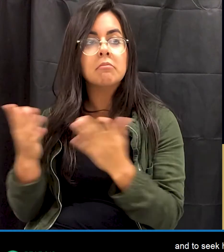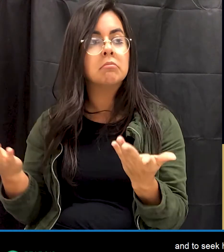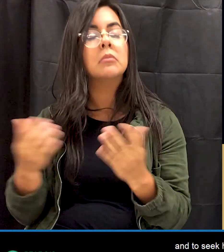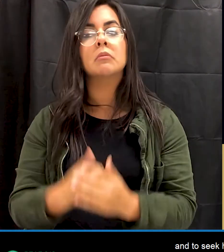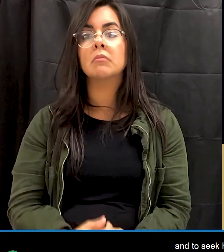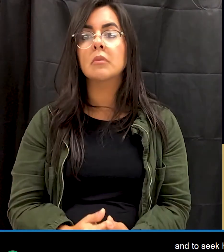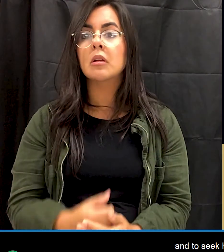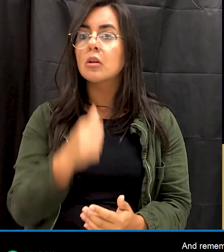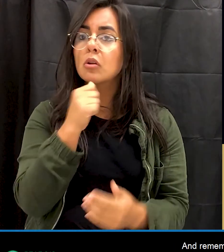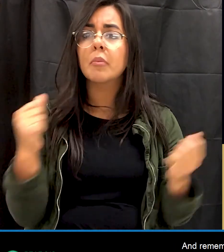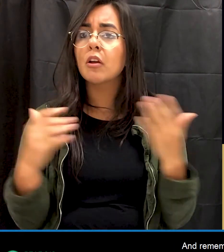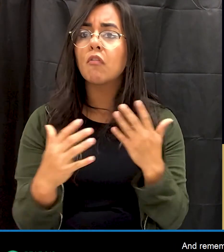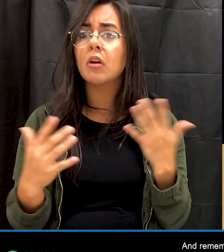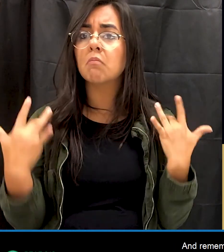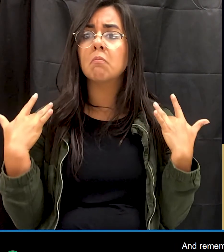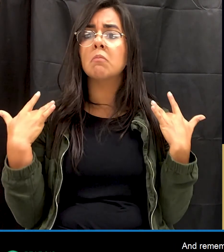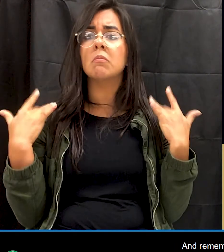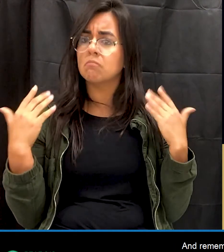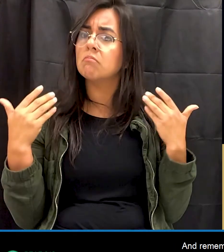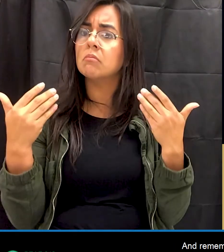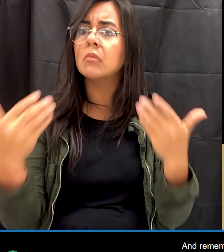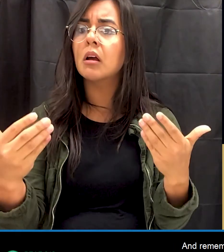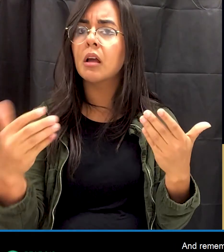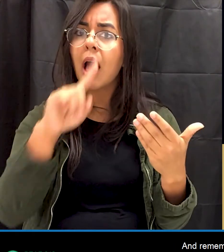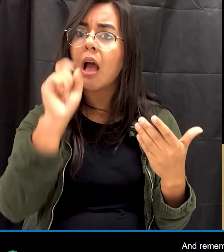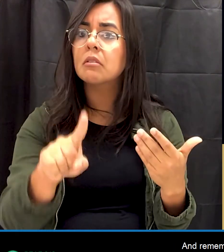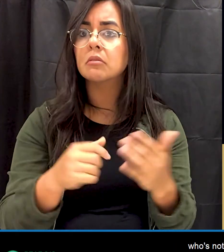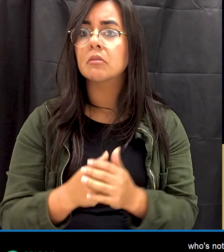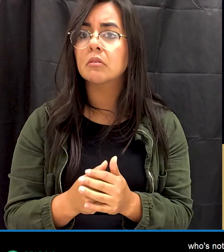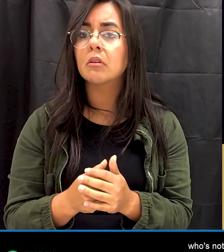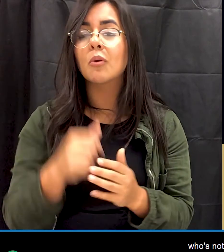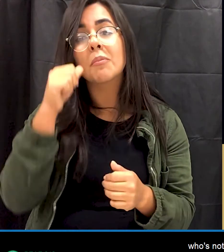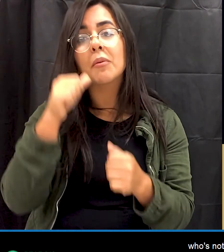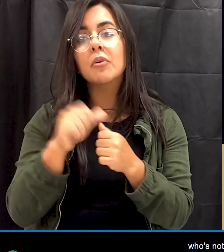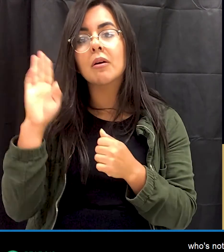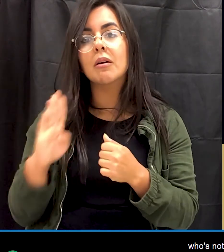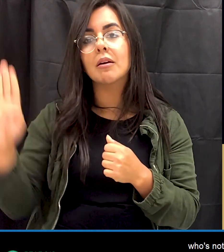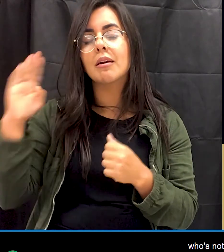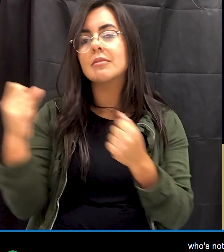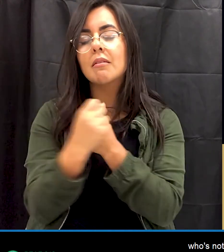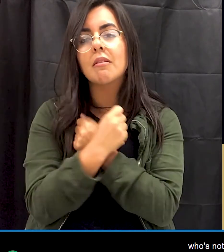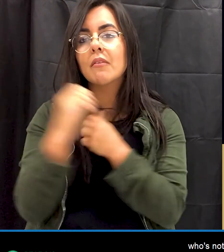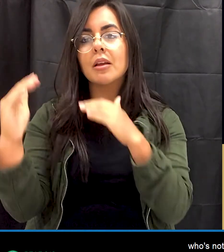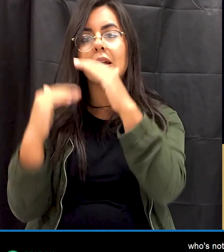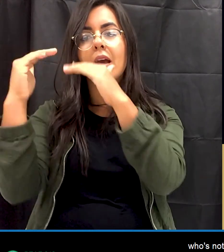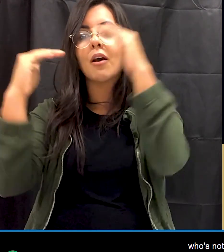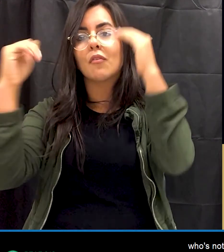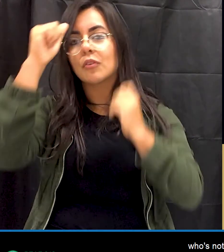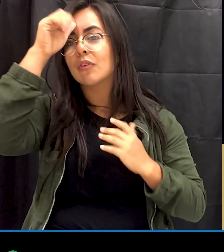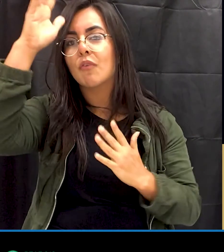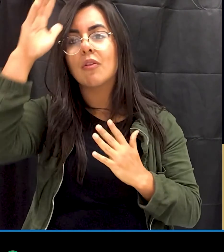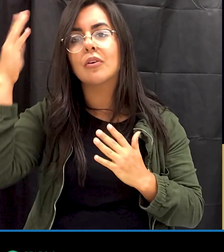in answering those if you need it. And remember that God is a loving, heavenly father who's not trying to trick you or hide things from you,